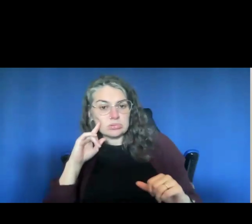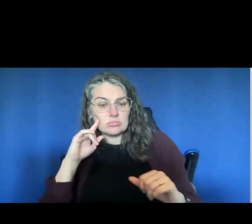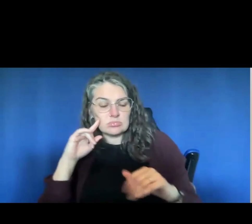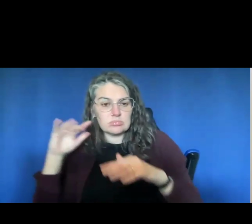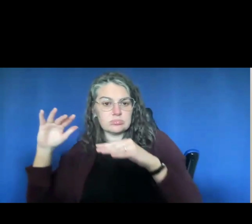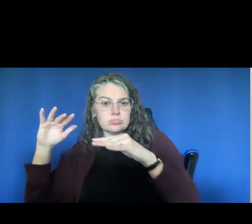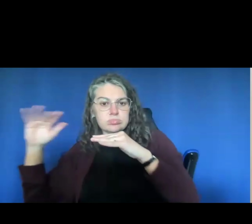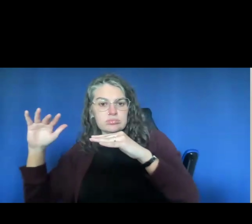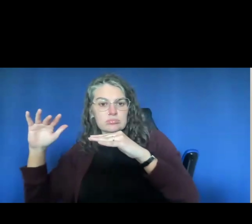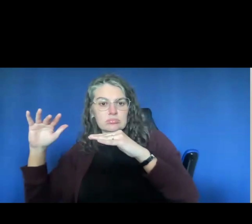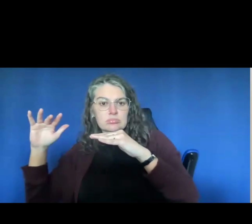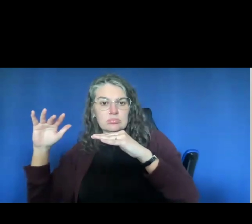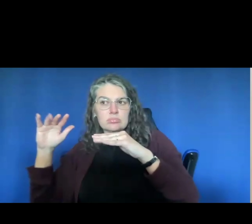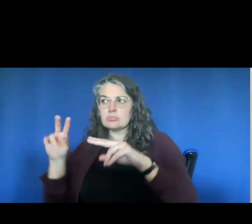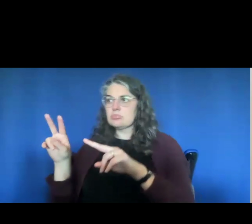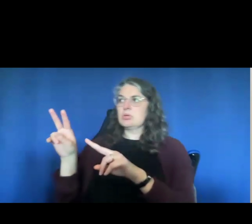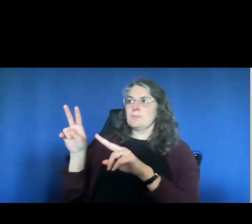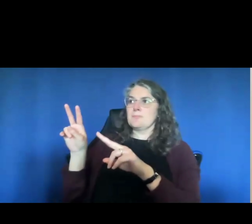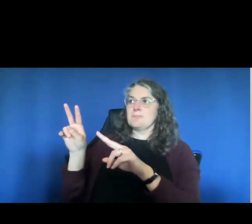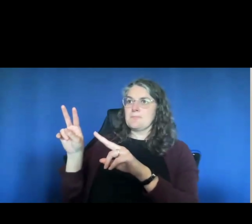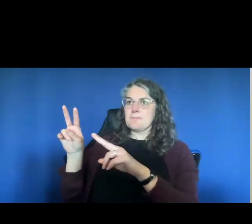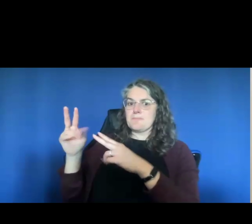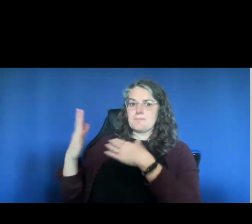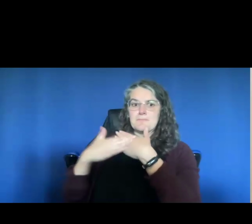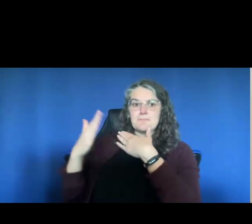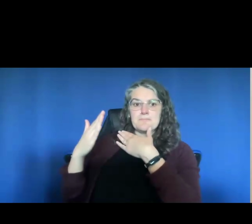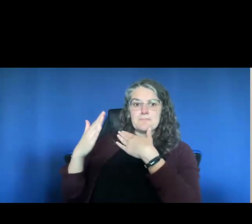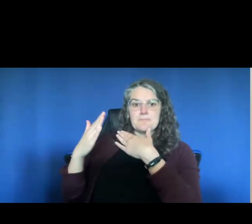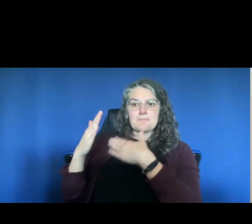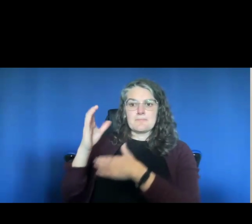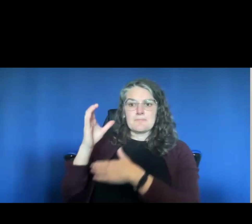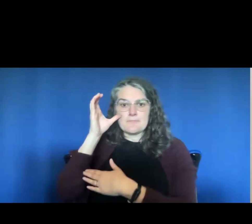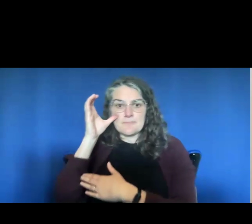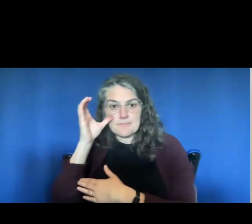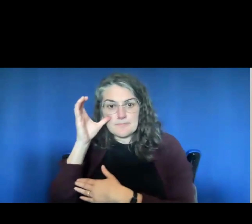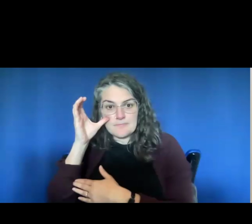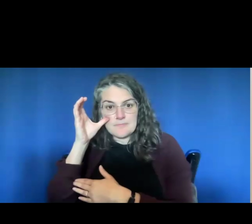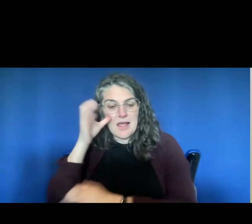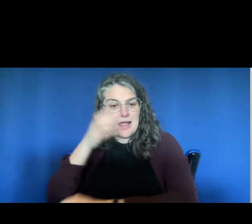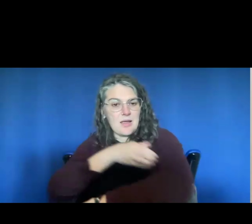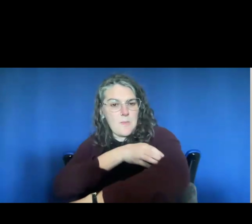its hushed accumulation. I hear power.